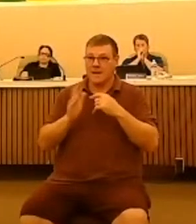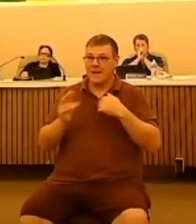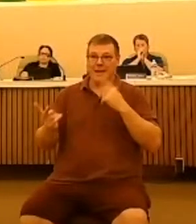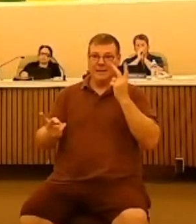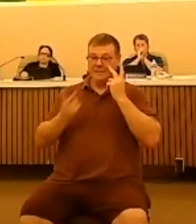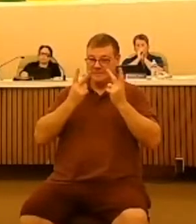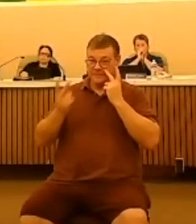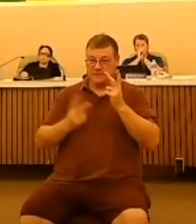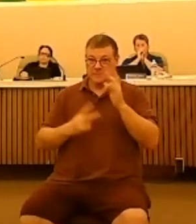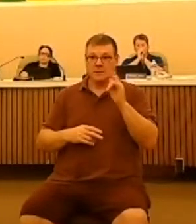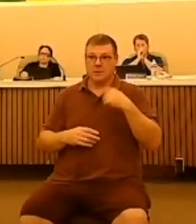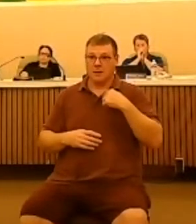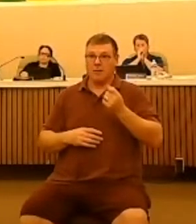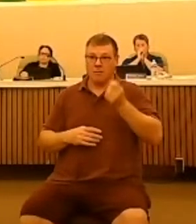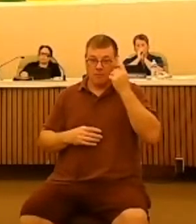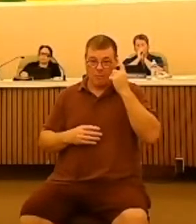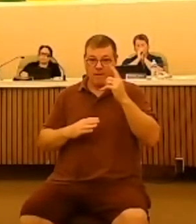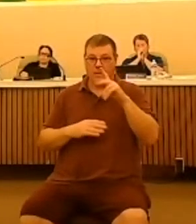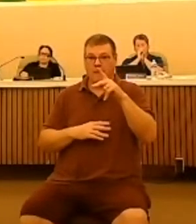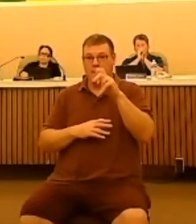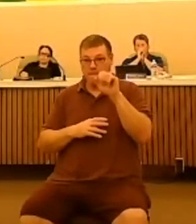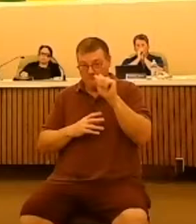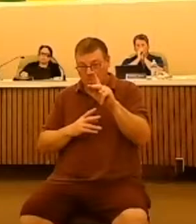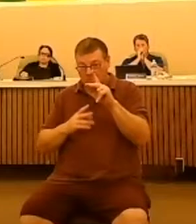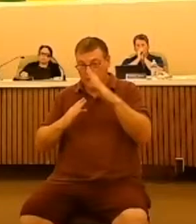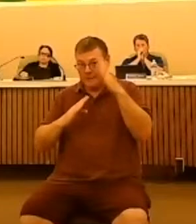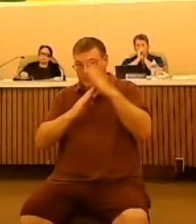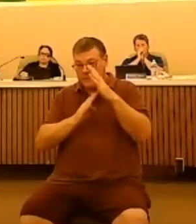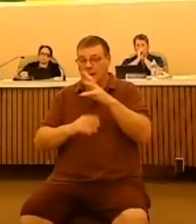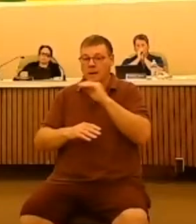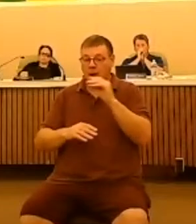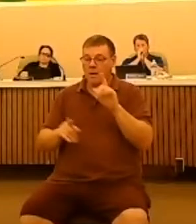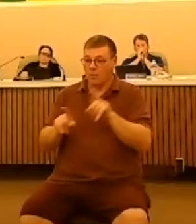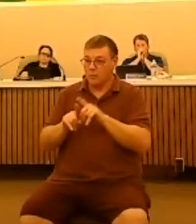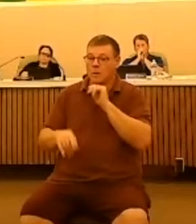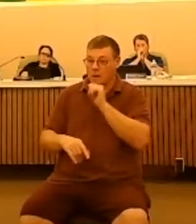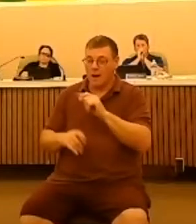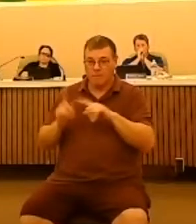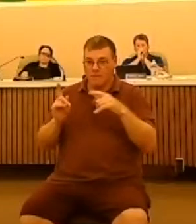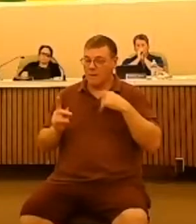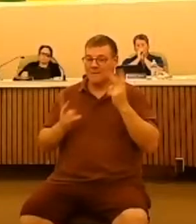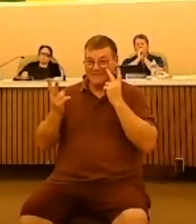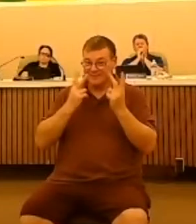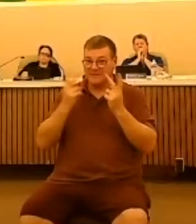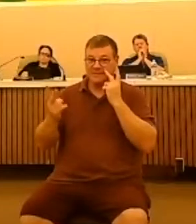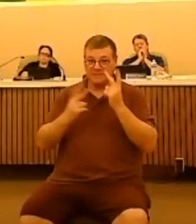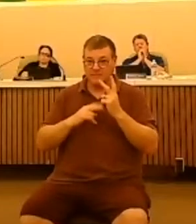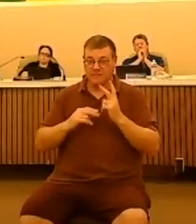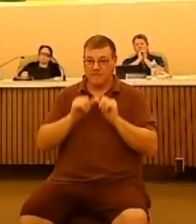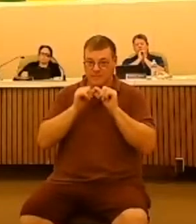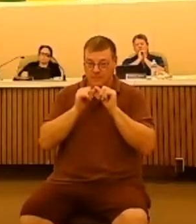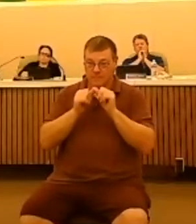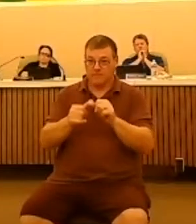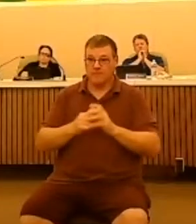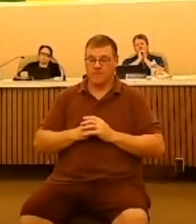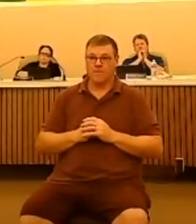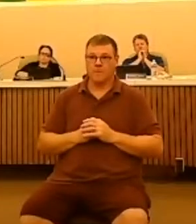it. So I understand peak versus non-peak, but I also see it visibly constantly. do you